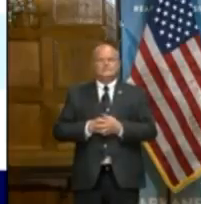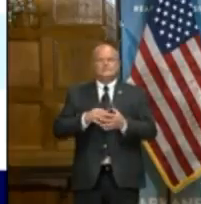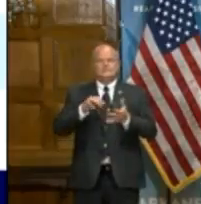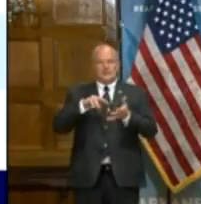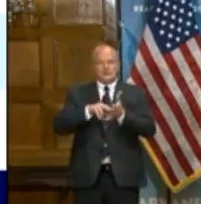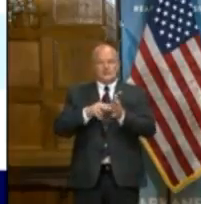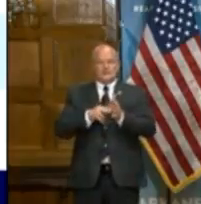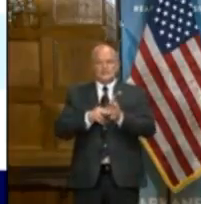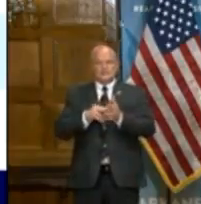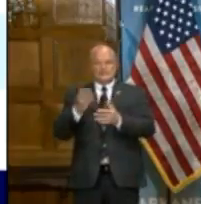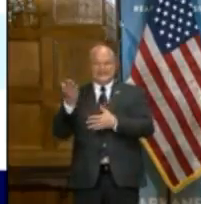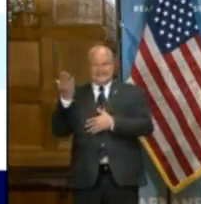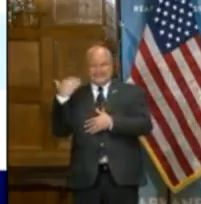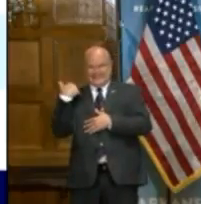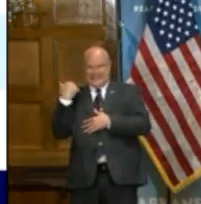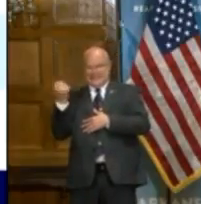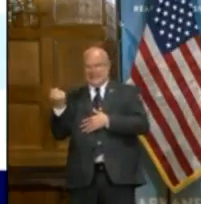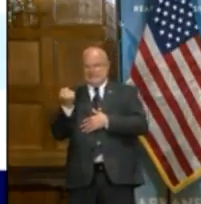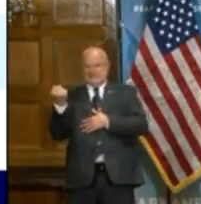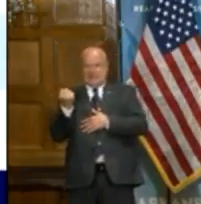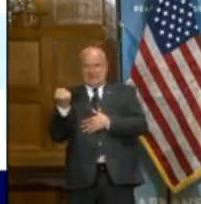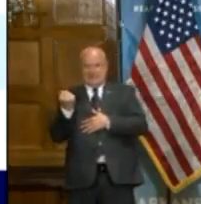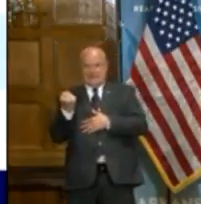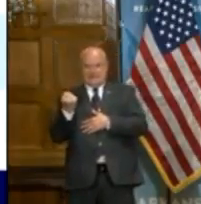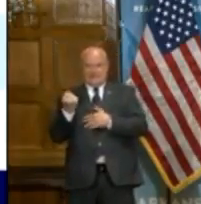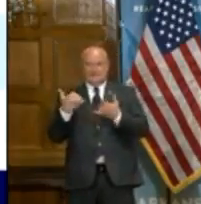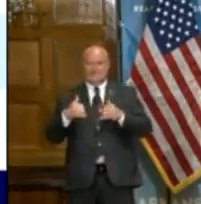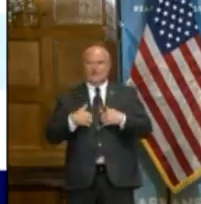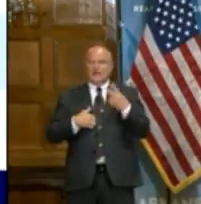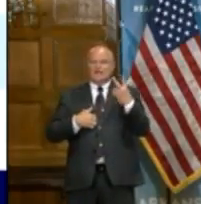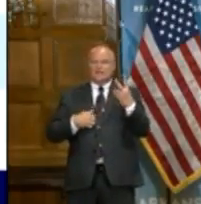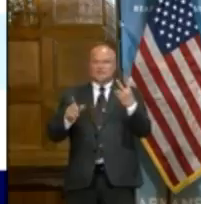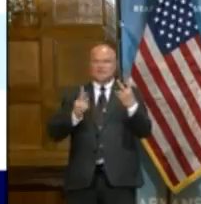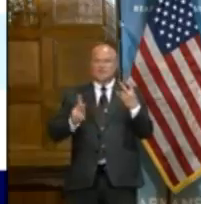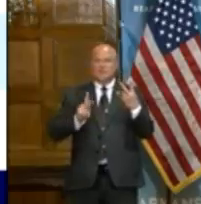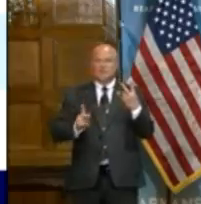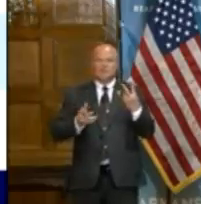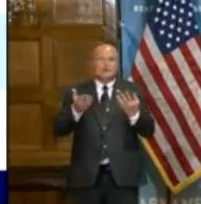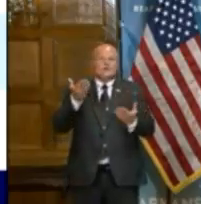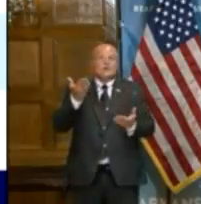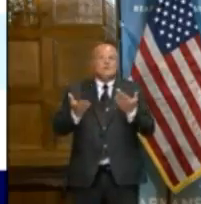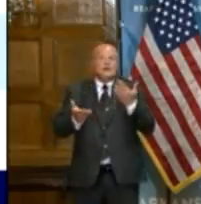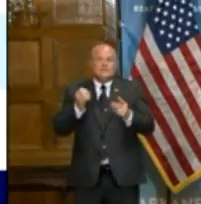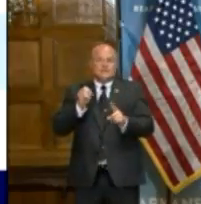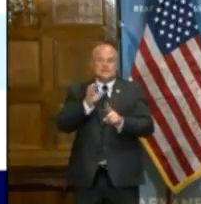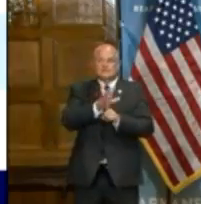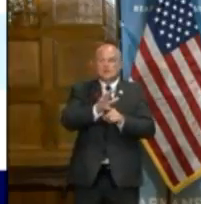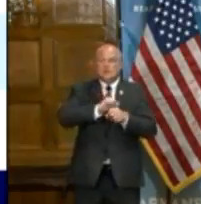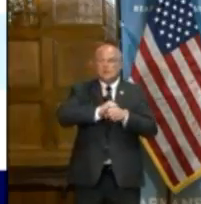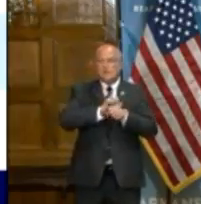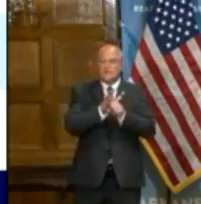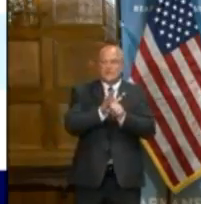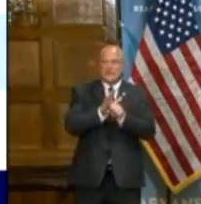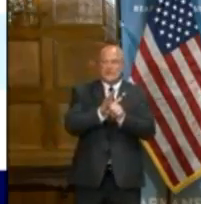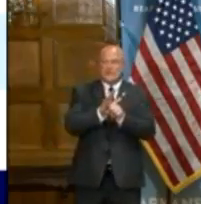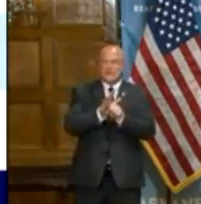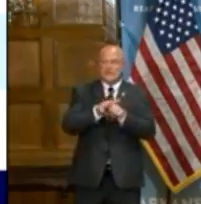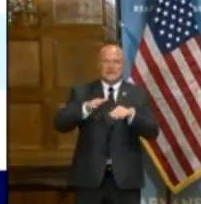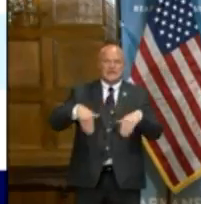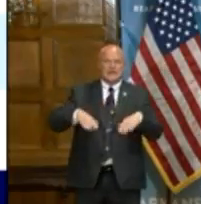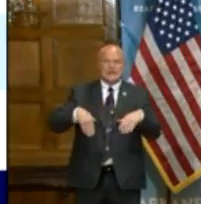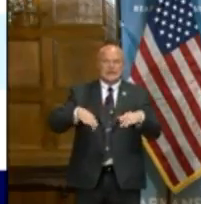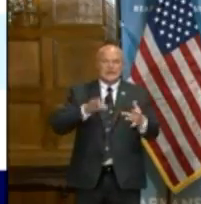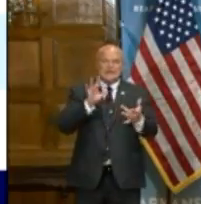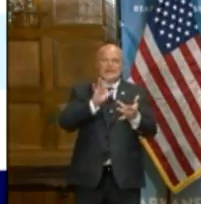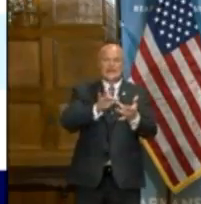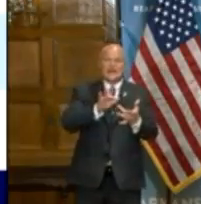That means this was last Saturday, and we still have 2 people that might have been exposed to COVID-19 that we have not been